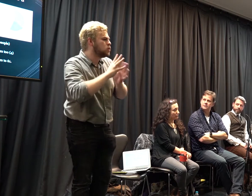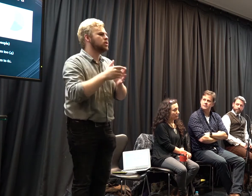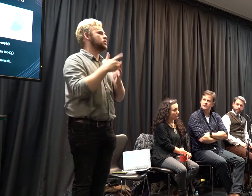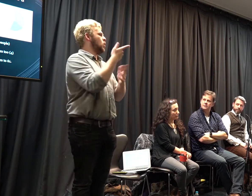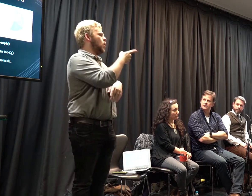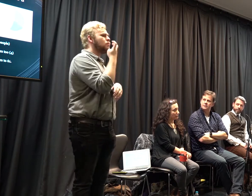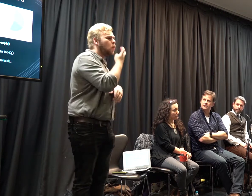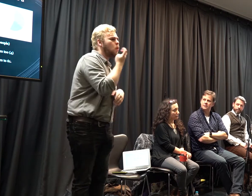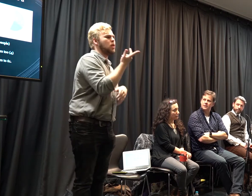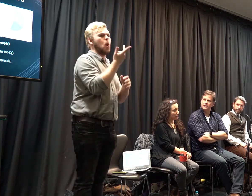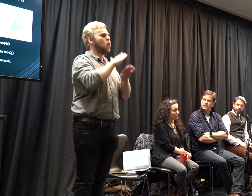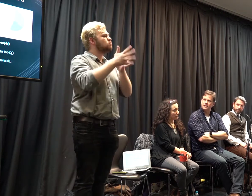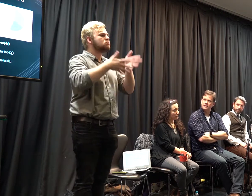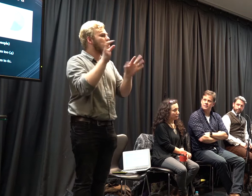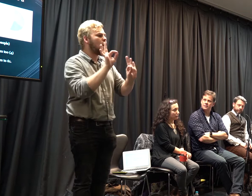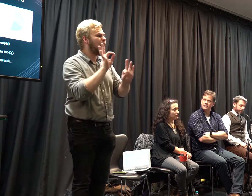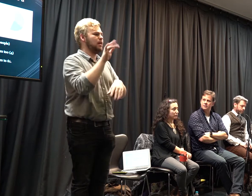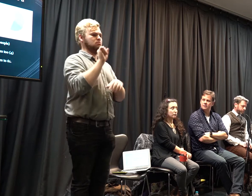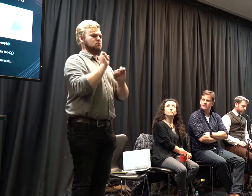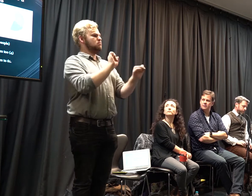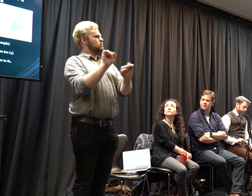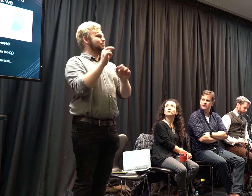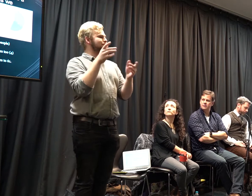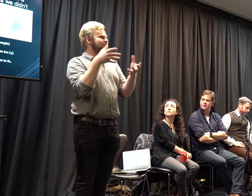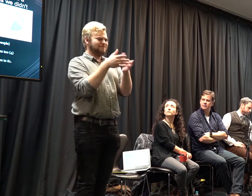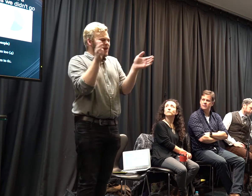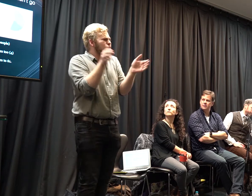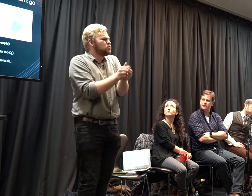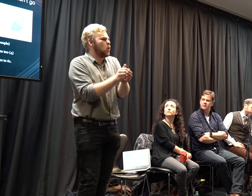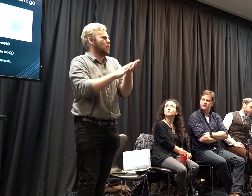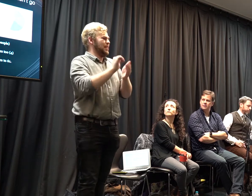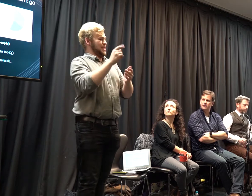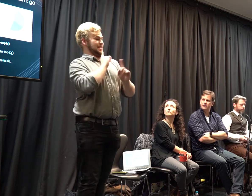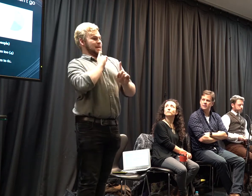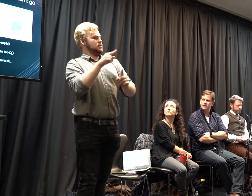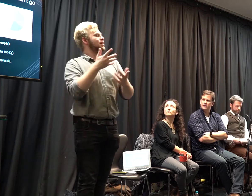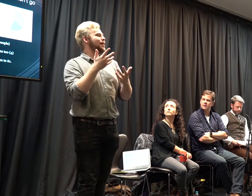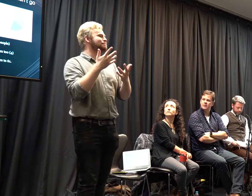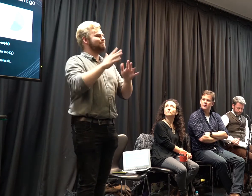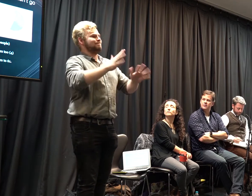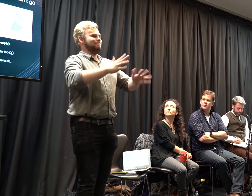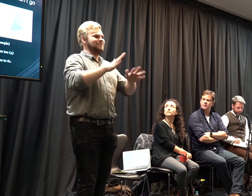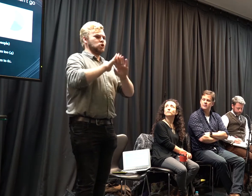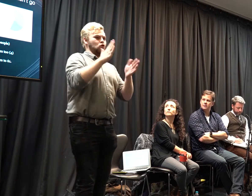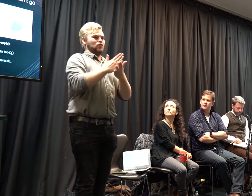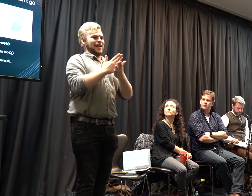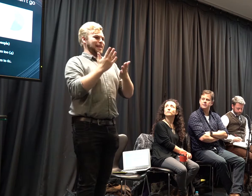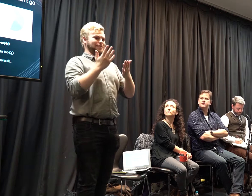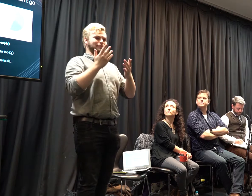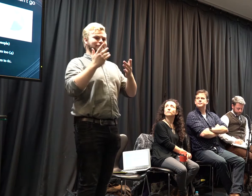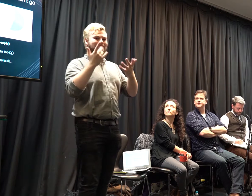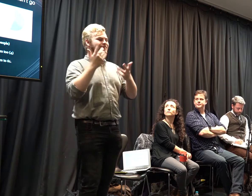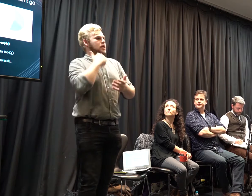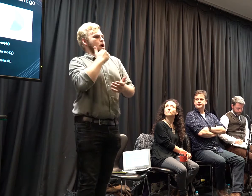So this means we didn't go into the different use of sign language, SSE, sign-supported